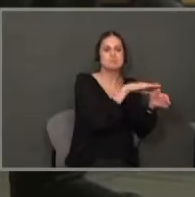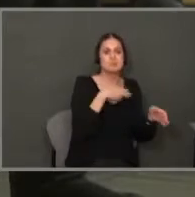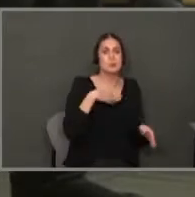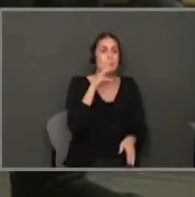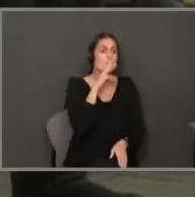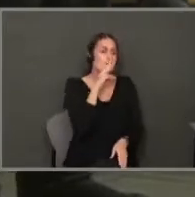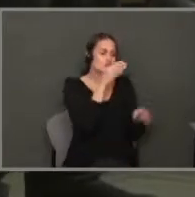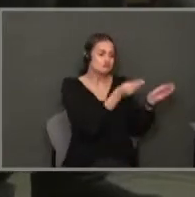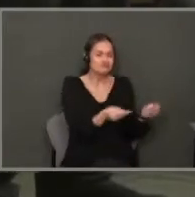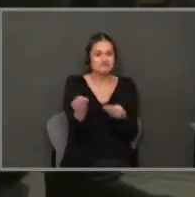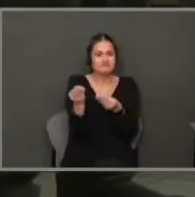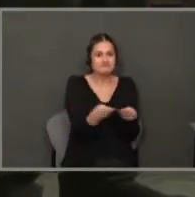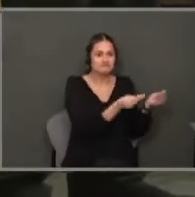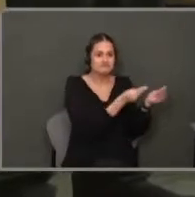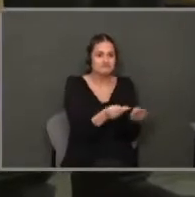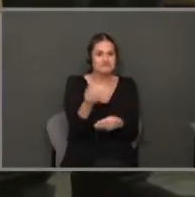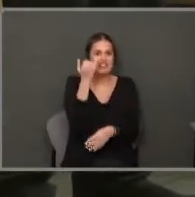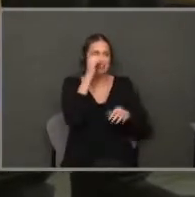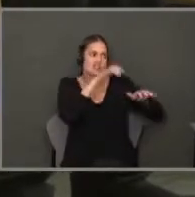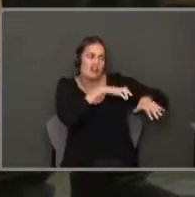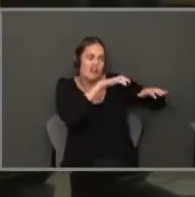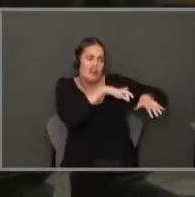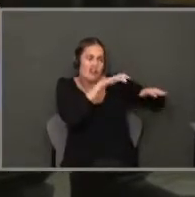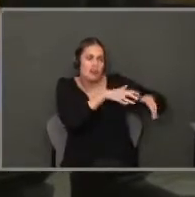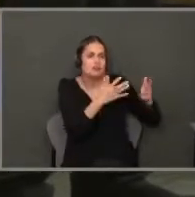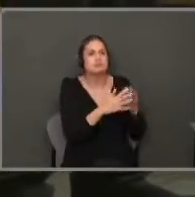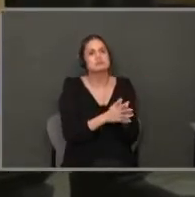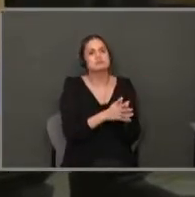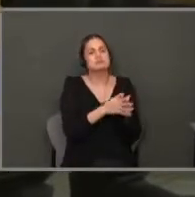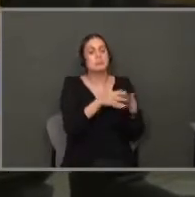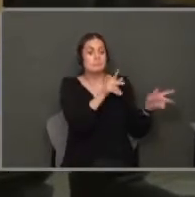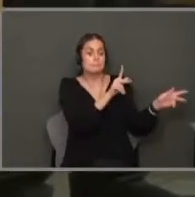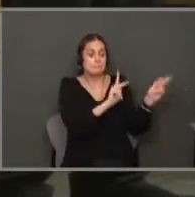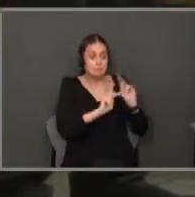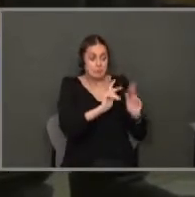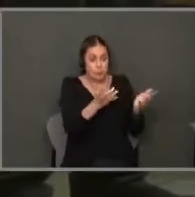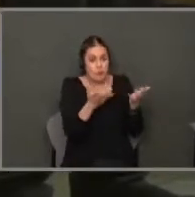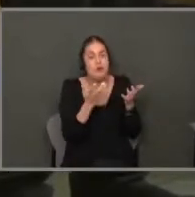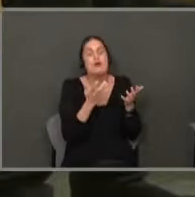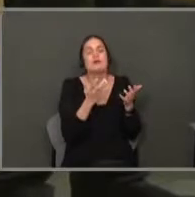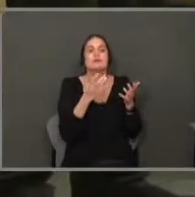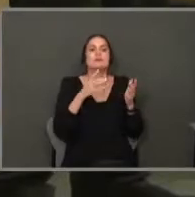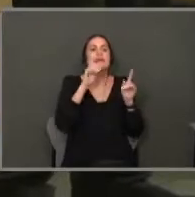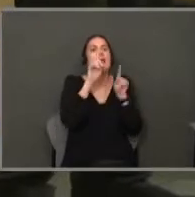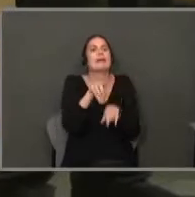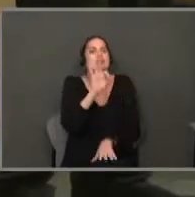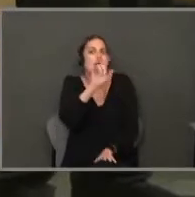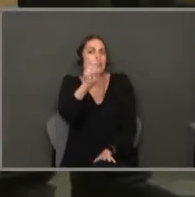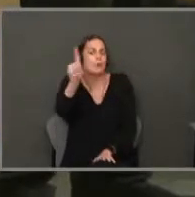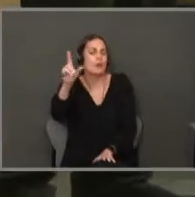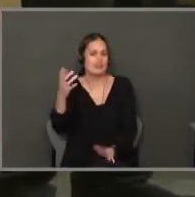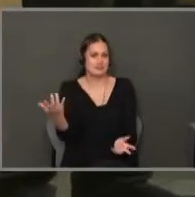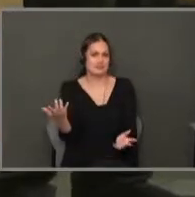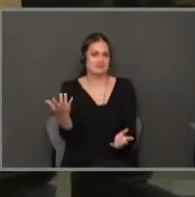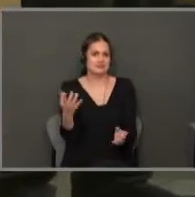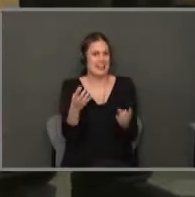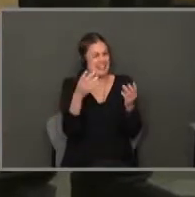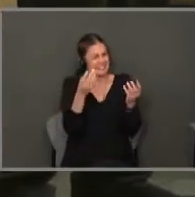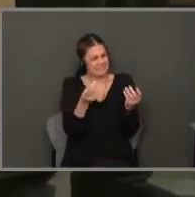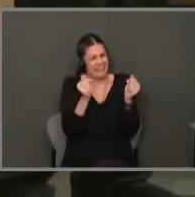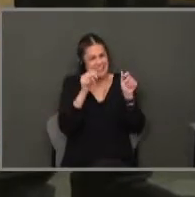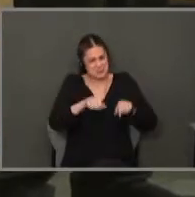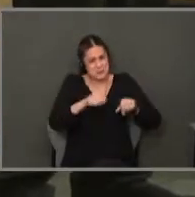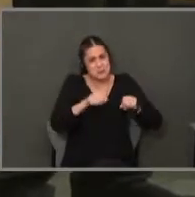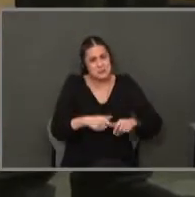to another when there's big mega storms, right? The community has also said we need you to answer 911 calls as fast